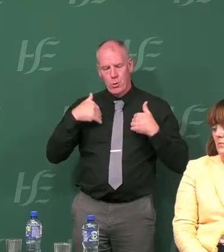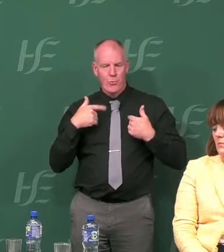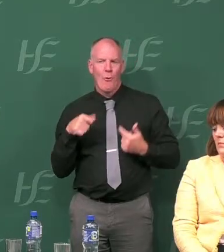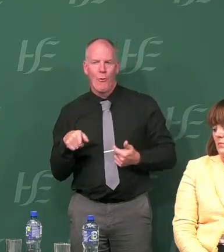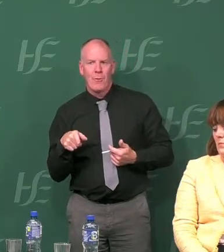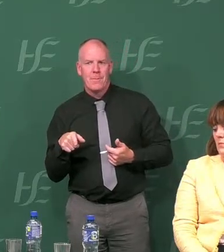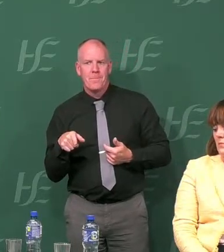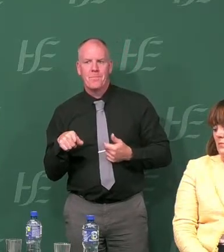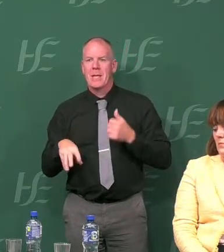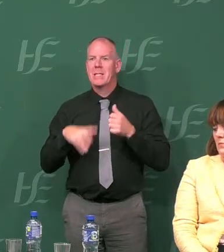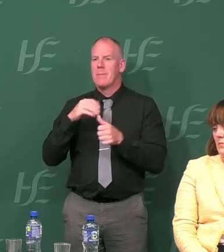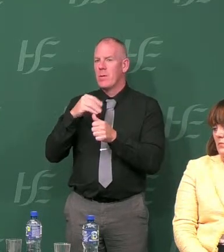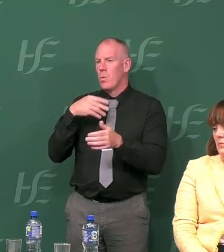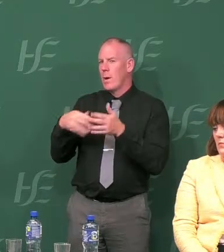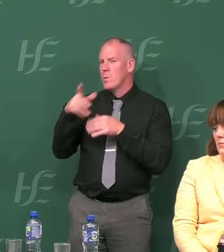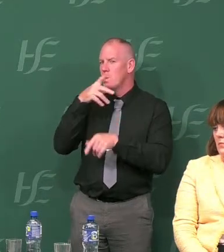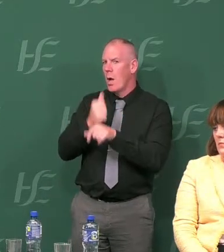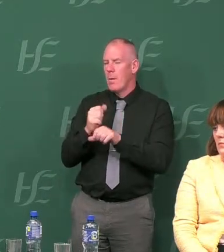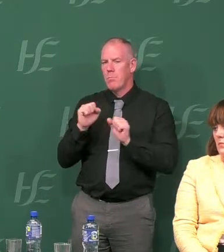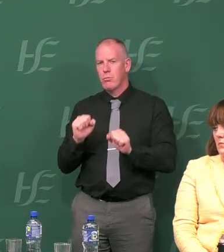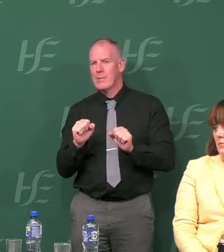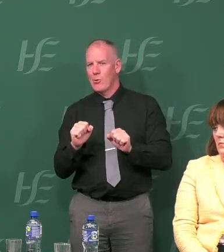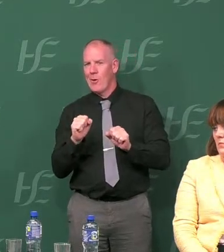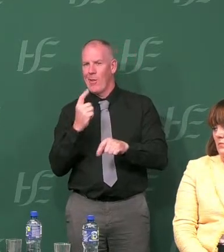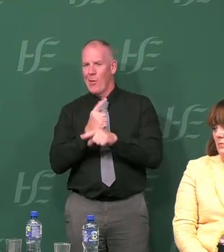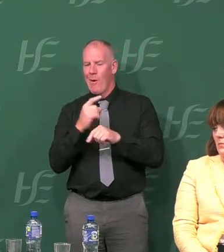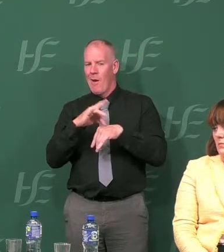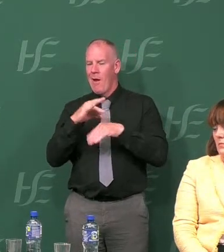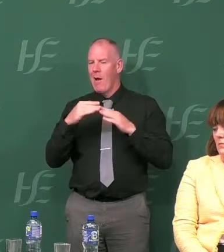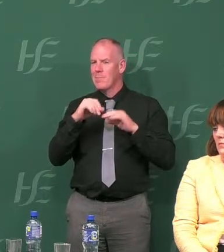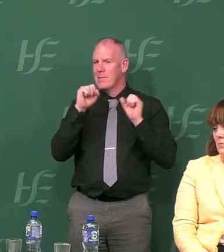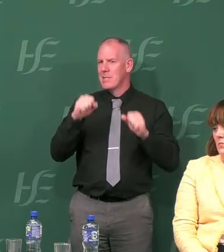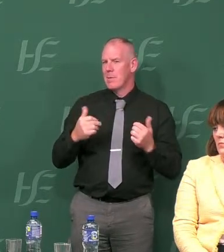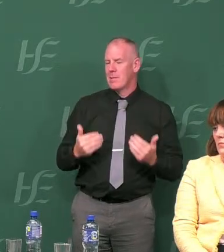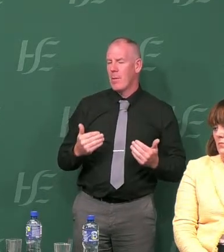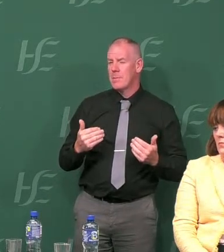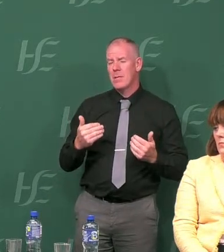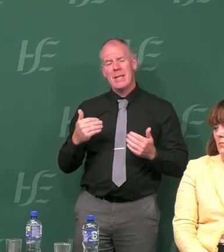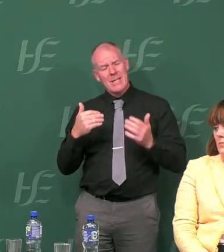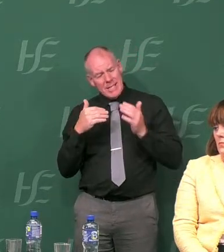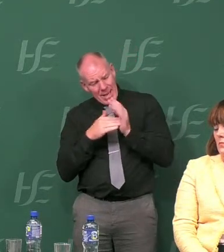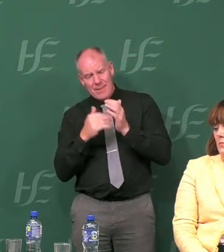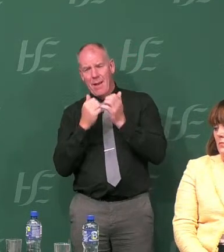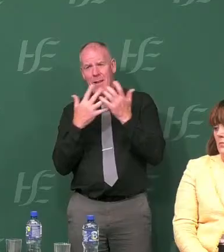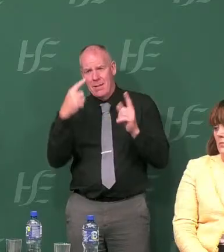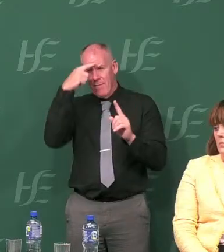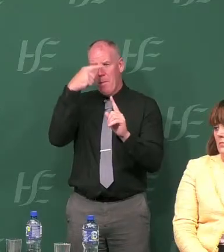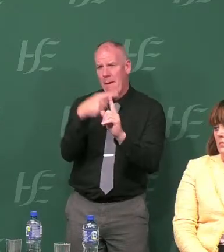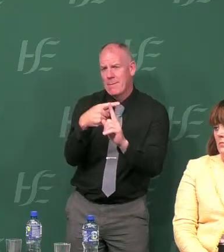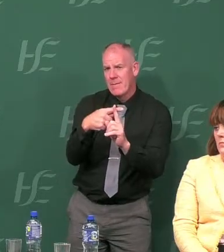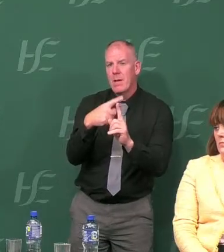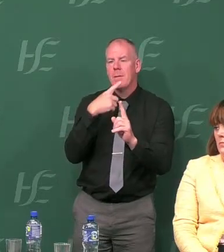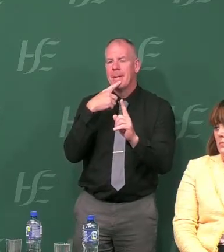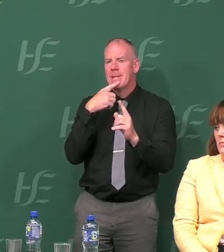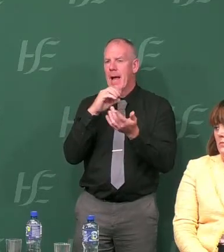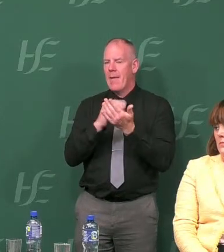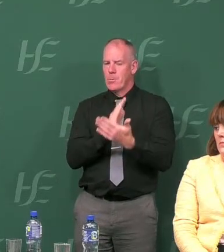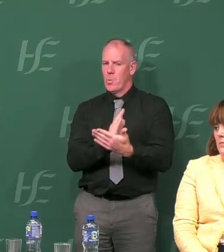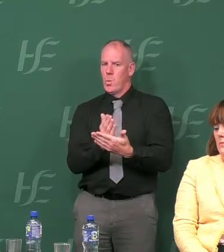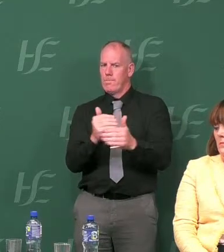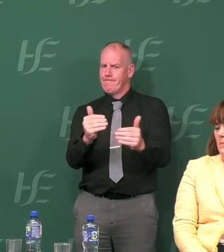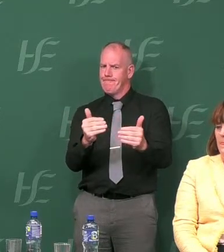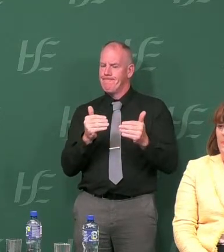us, particularly with the pressures that's on our hospital system at the moment. So, we see great grounds for optimism, but we would always caution that right